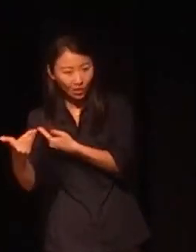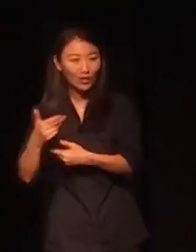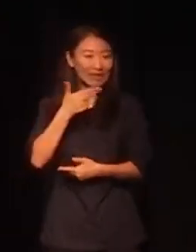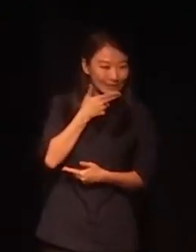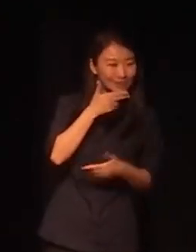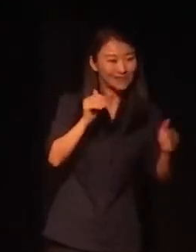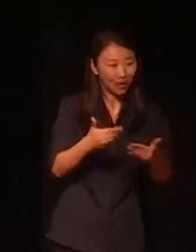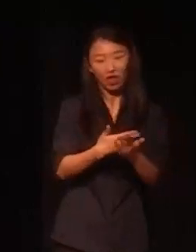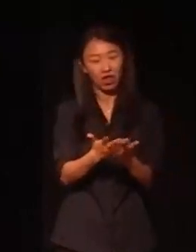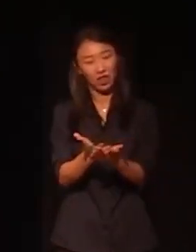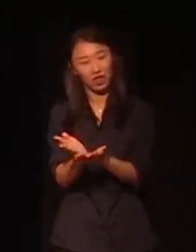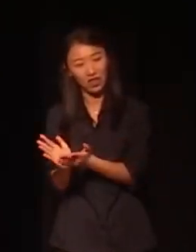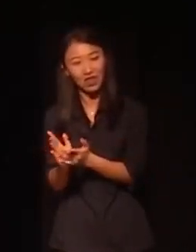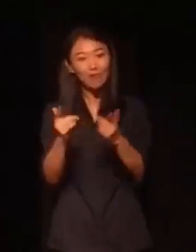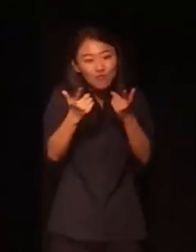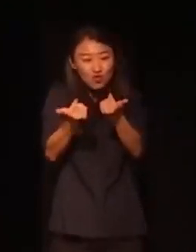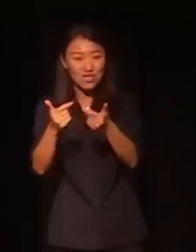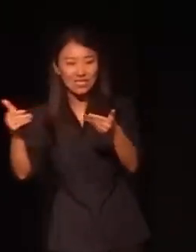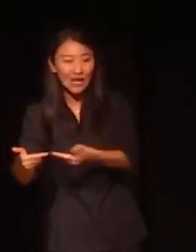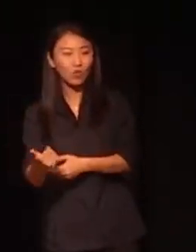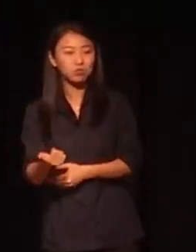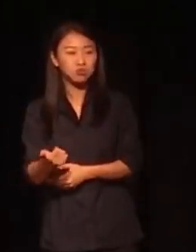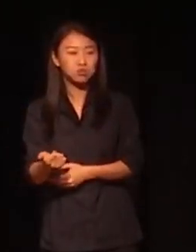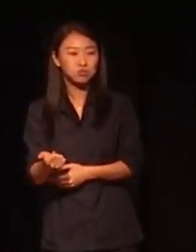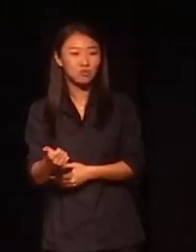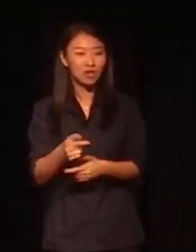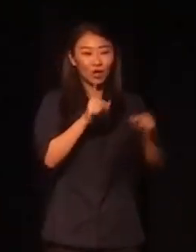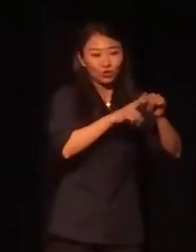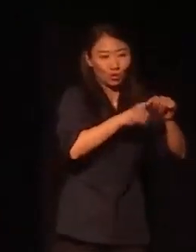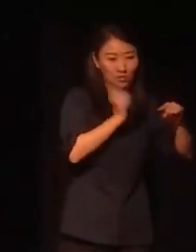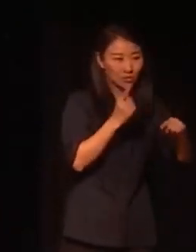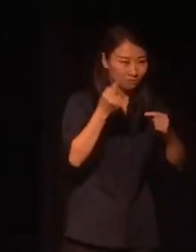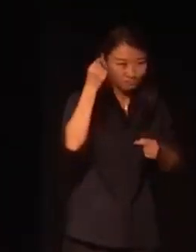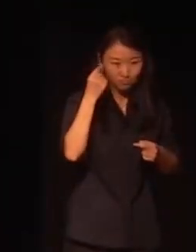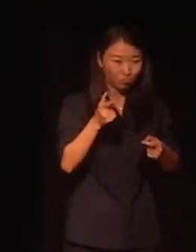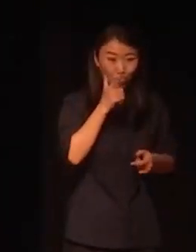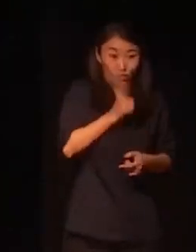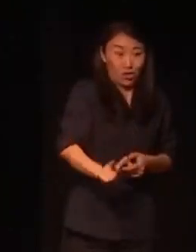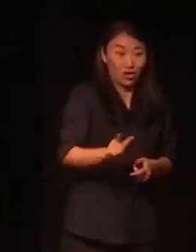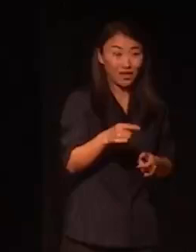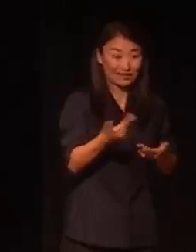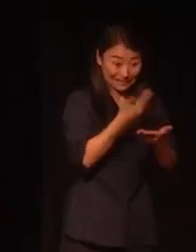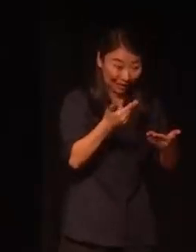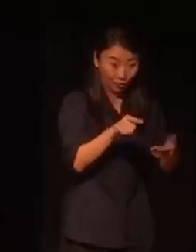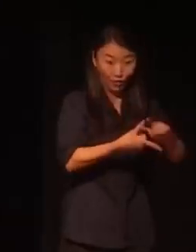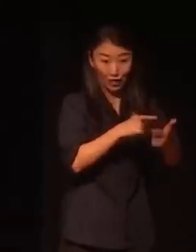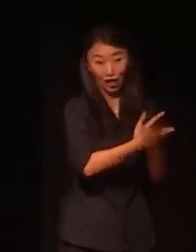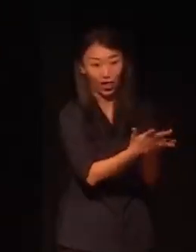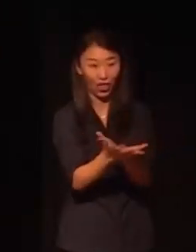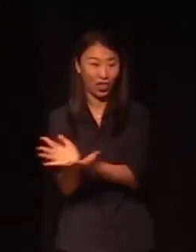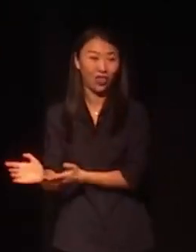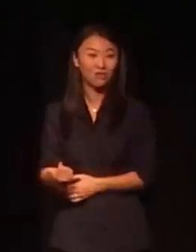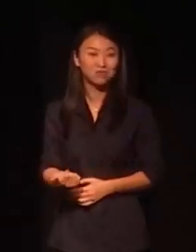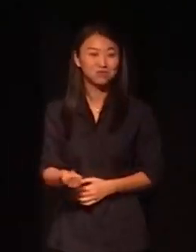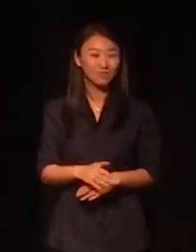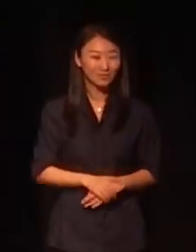so on. So Chinese cooking is marvelous, isn't it? Stir frying can be cooked in so many ways.